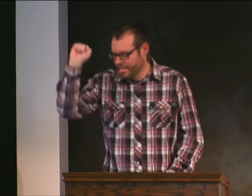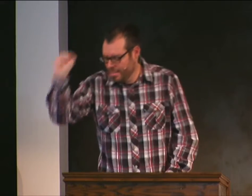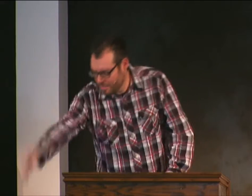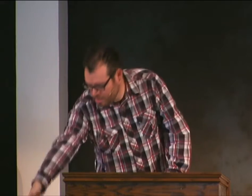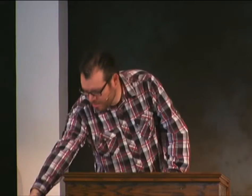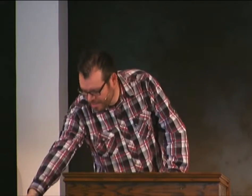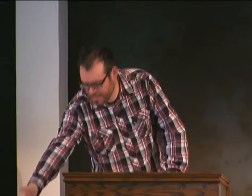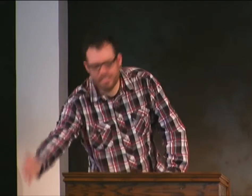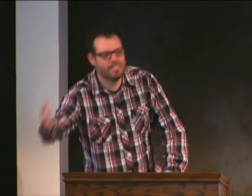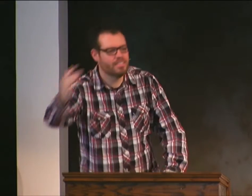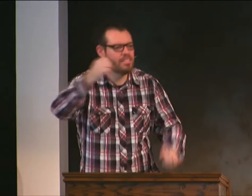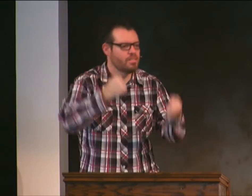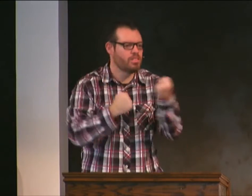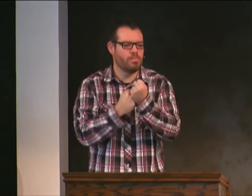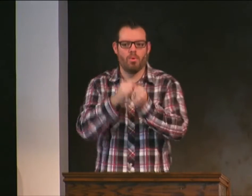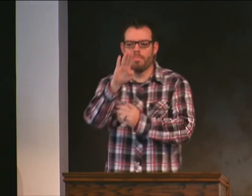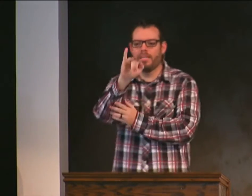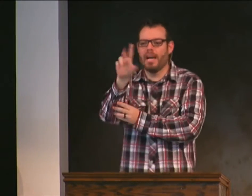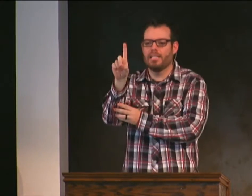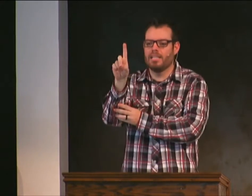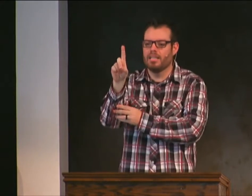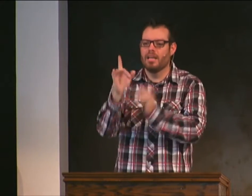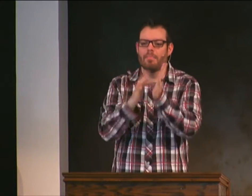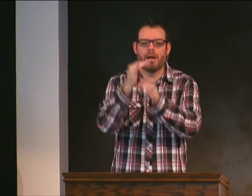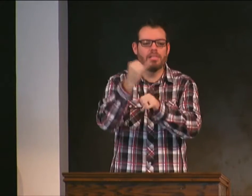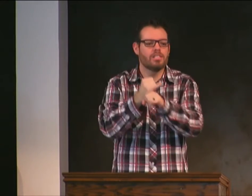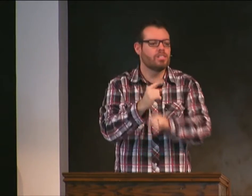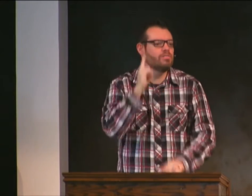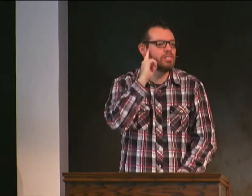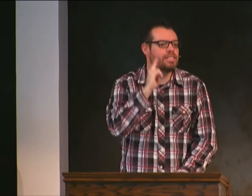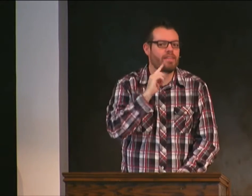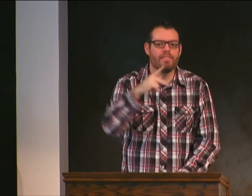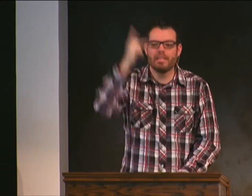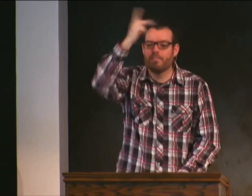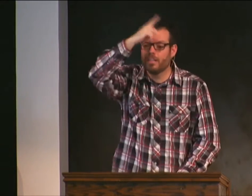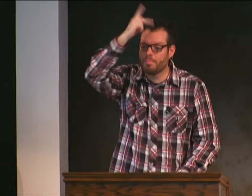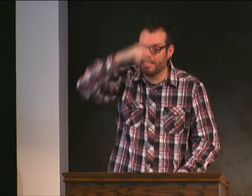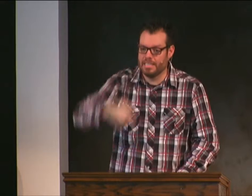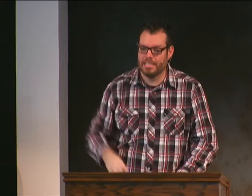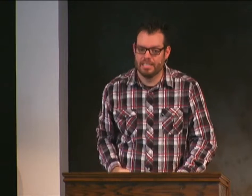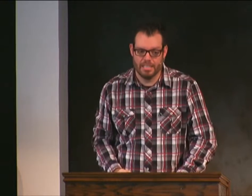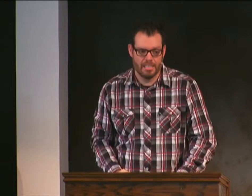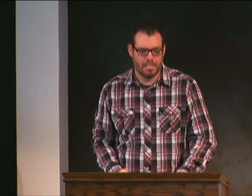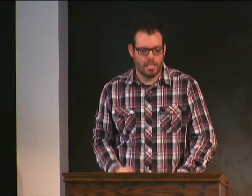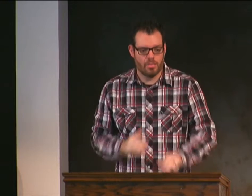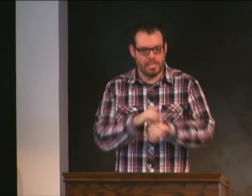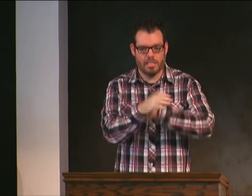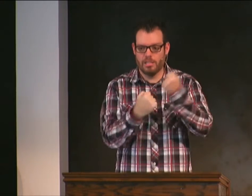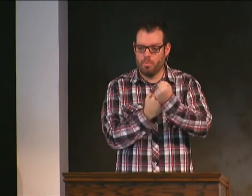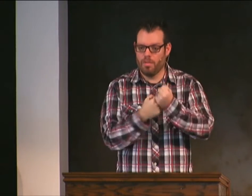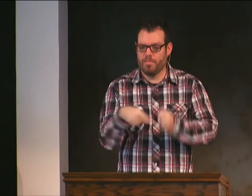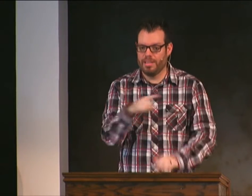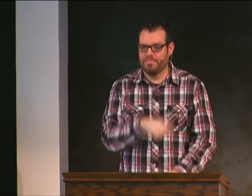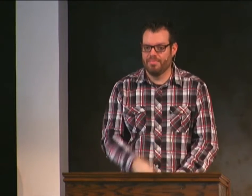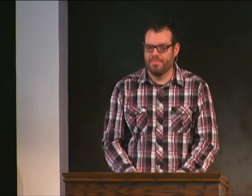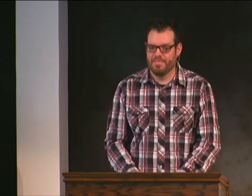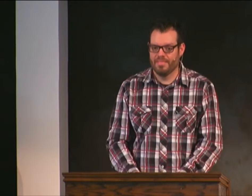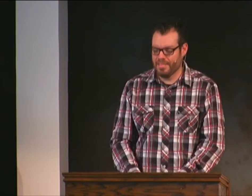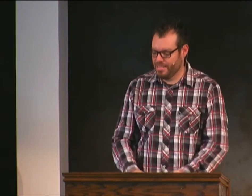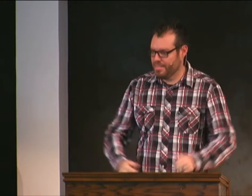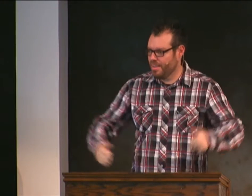find, and put them in here to support BID, Bible Institute for the Deaf in the Philippines, that we send support for